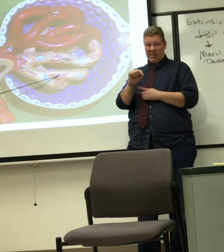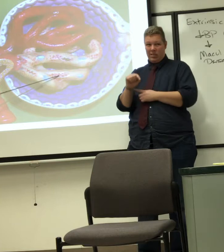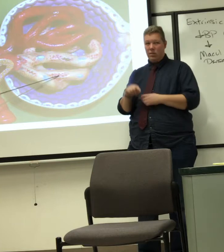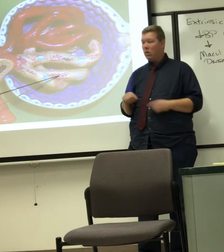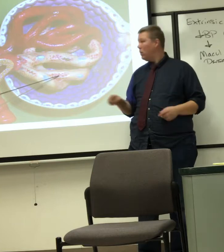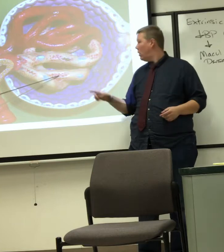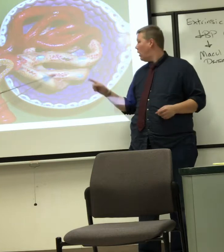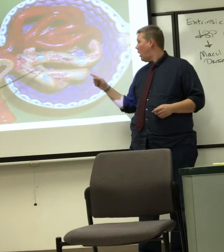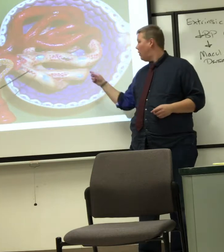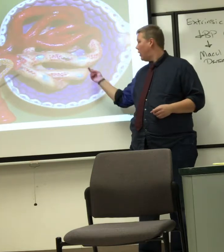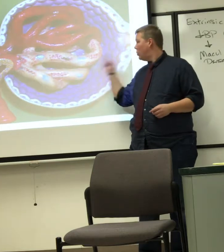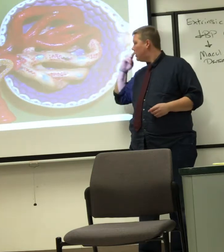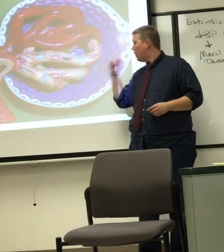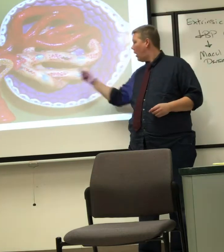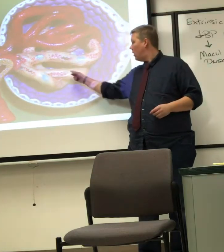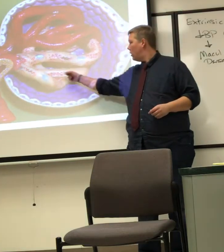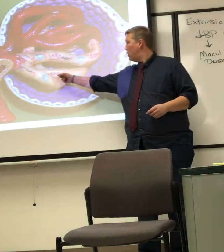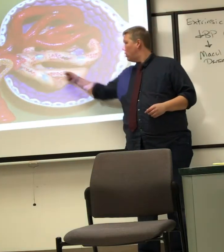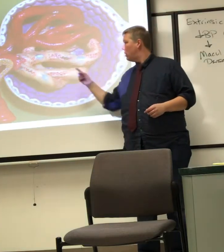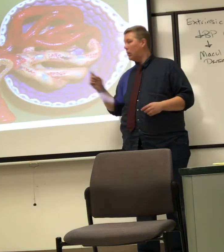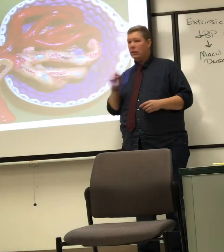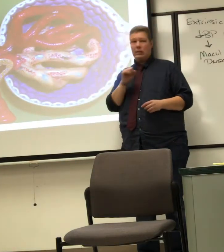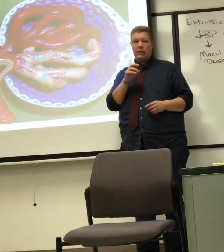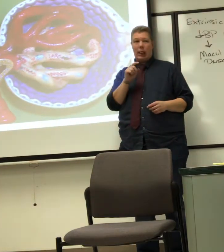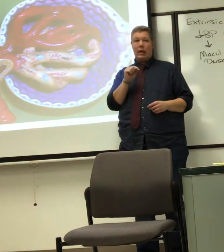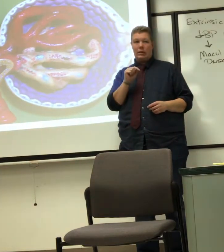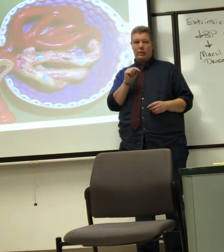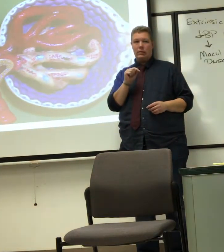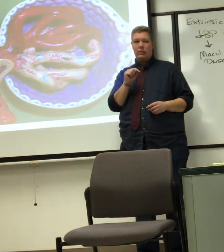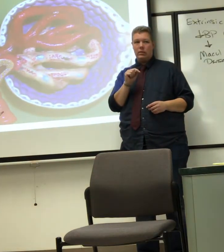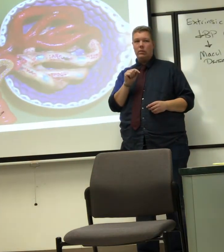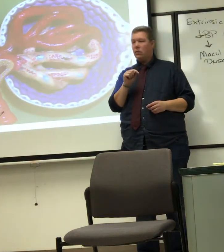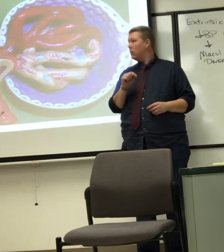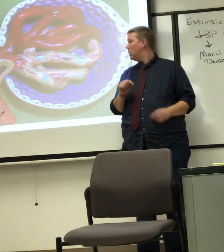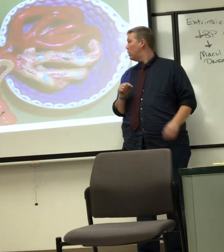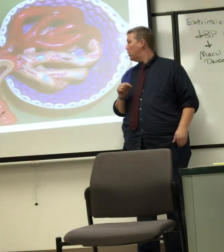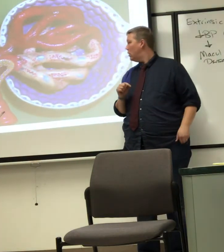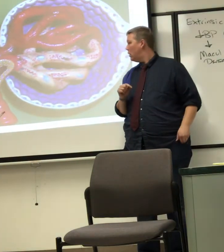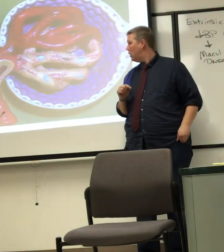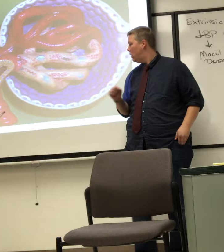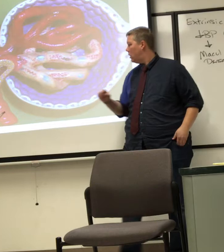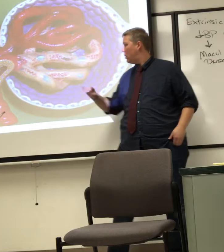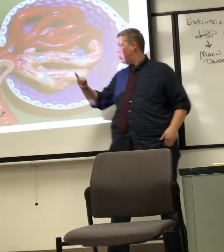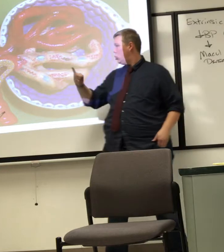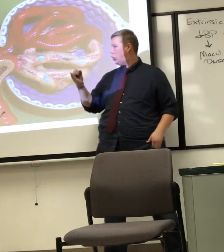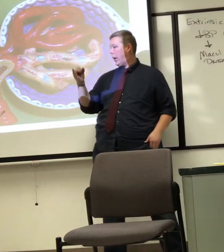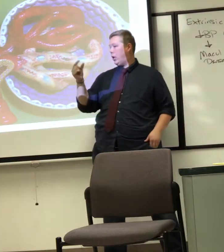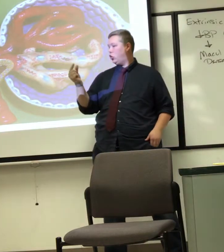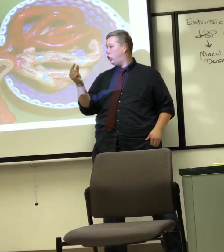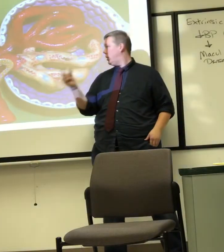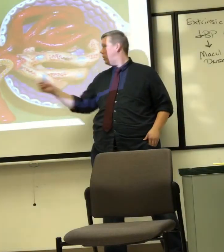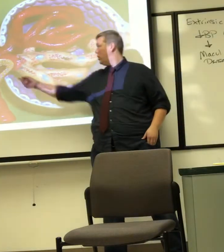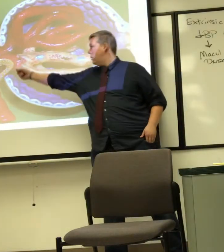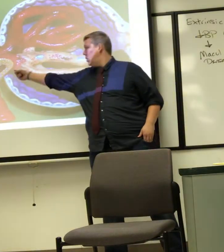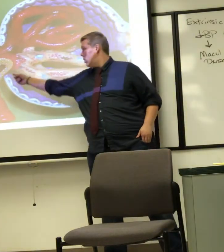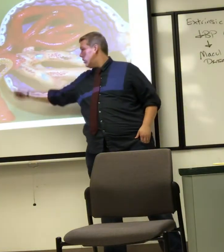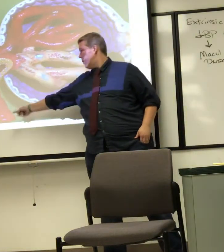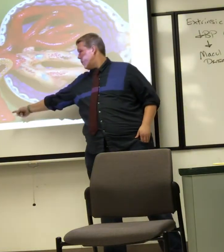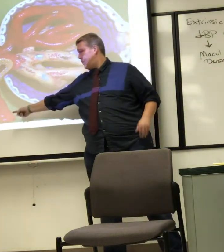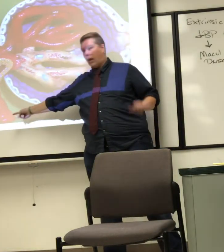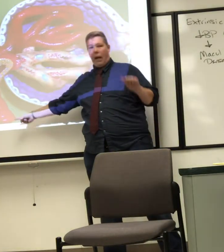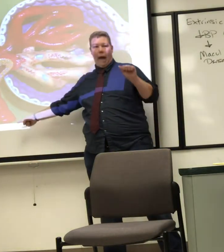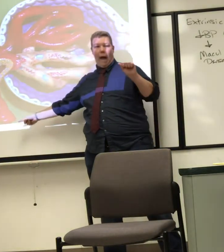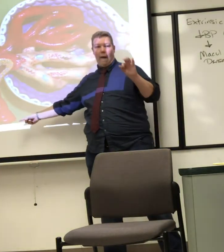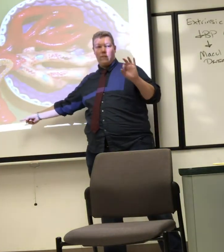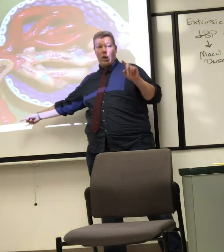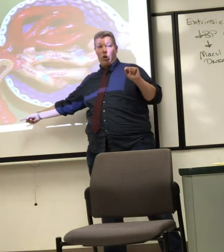It makes it a good filter. These are the JG cells if I point there. But if I point there, I'm going for afferent arterial as opposed to efferent. And